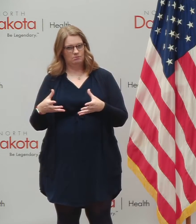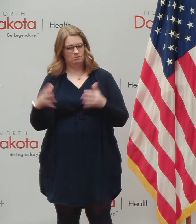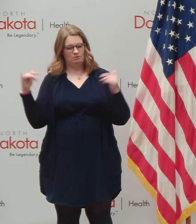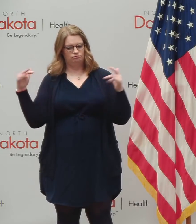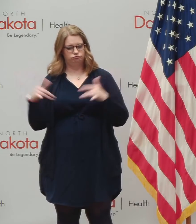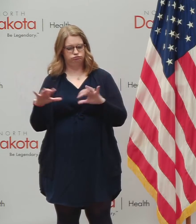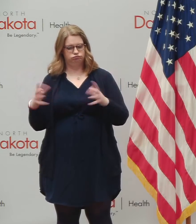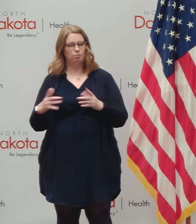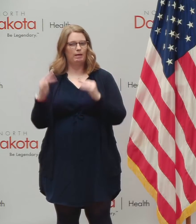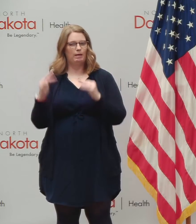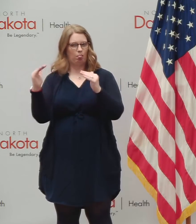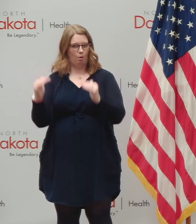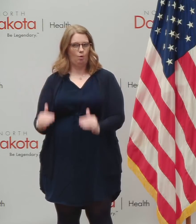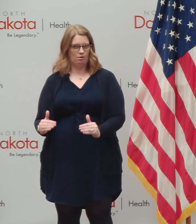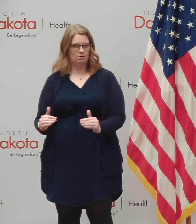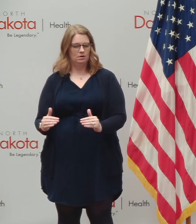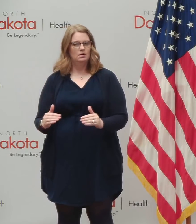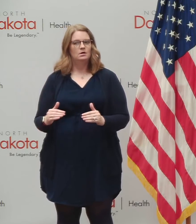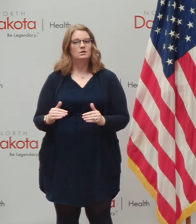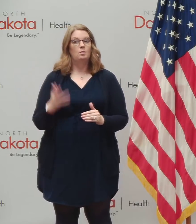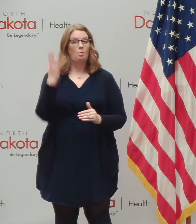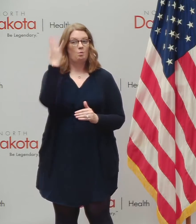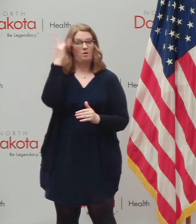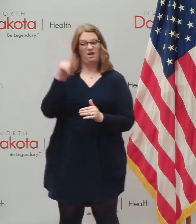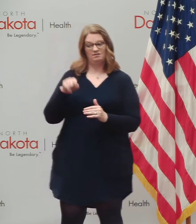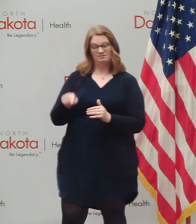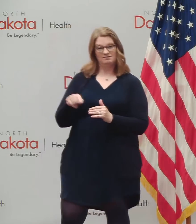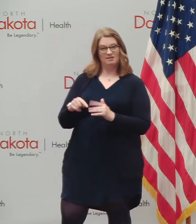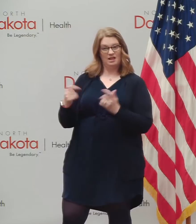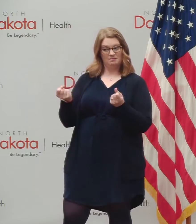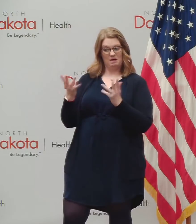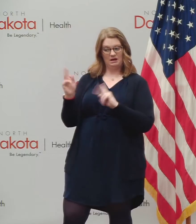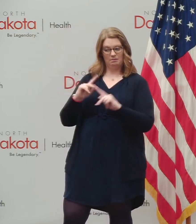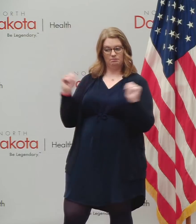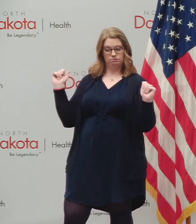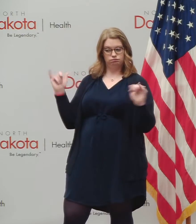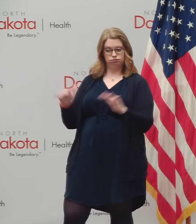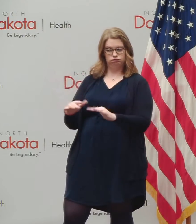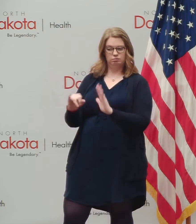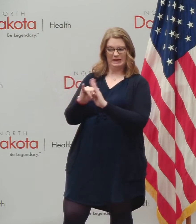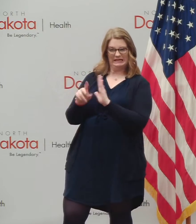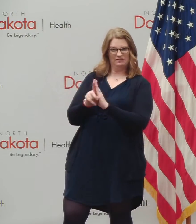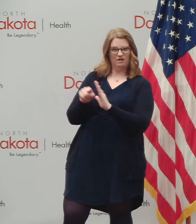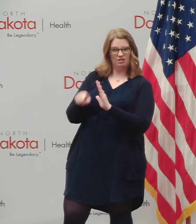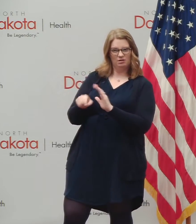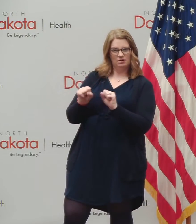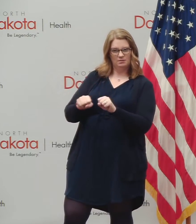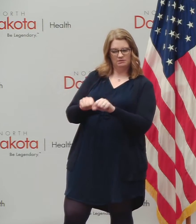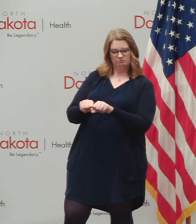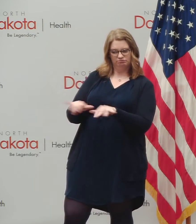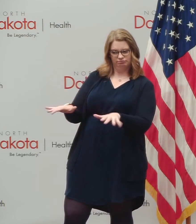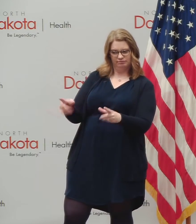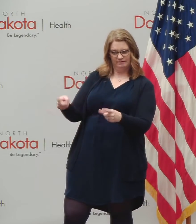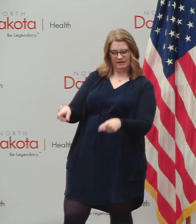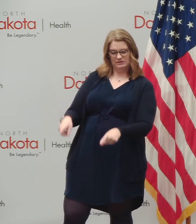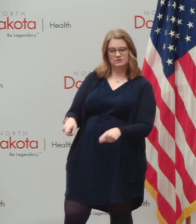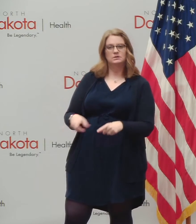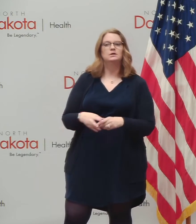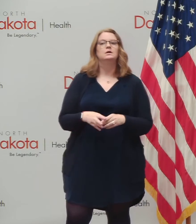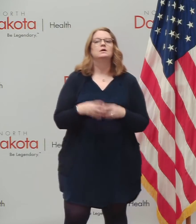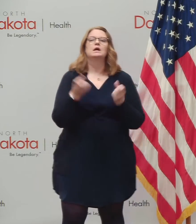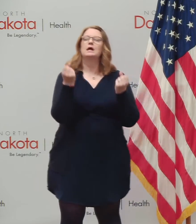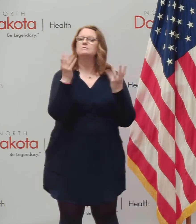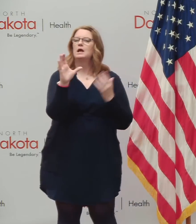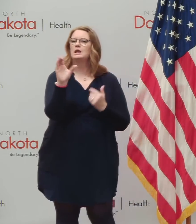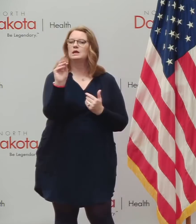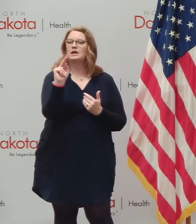we identified those as areas that were, potential spreading events. At that time, we also moved a number of